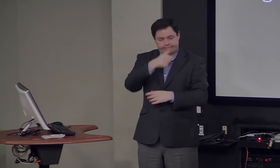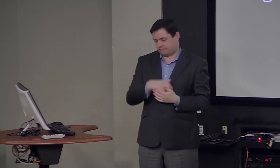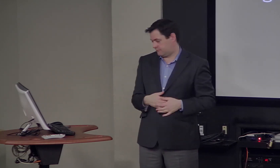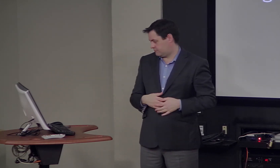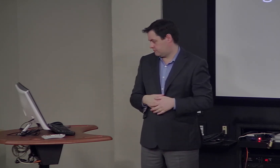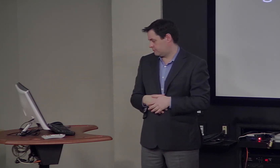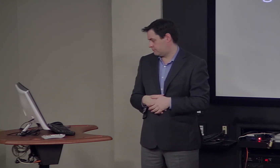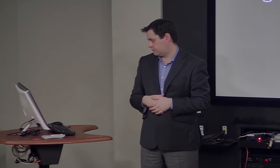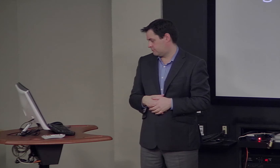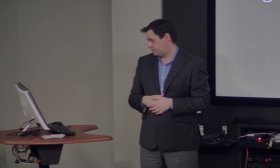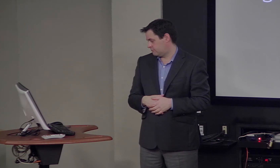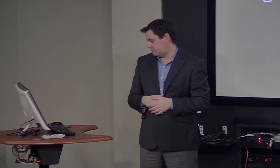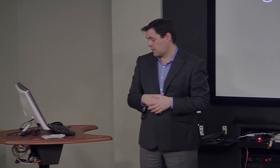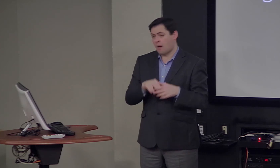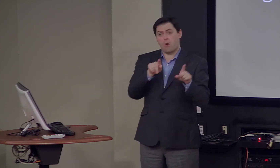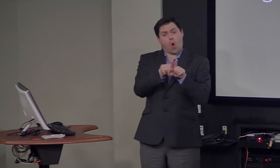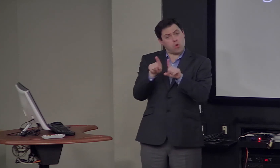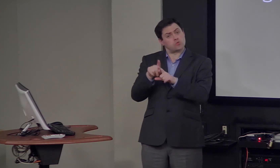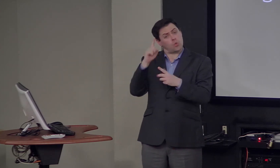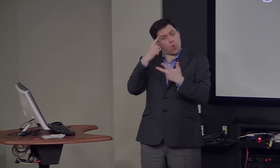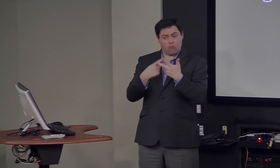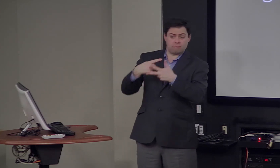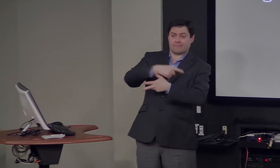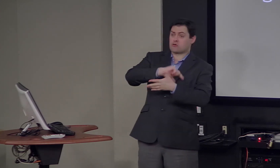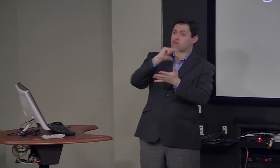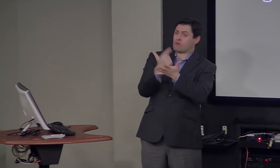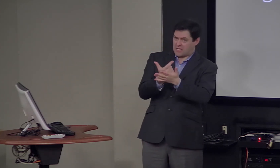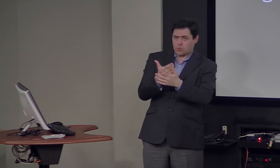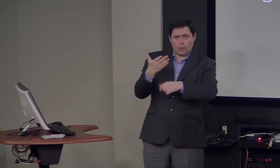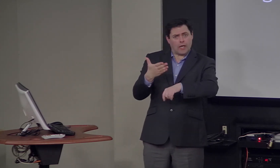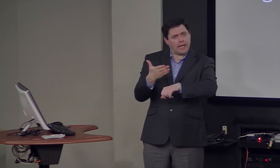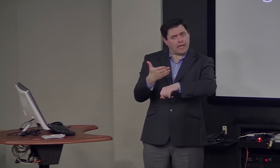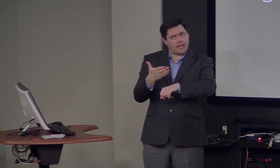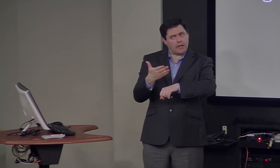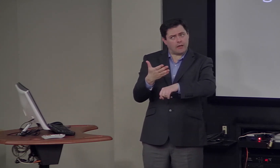language so that you can then begin perfecting and working on establishing that language even further.